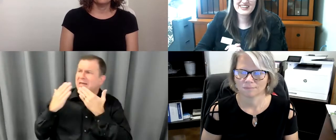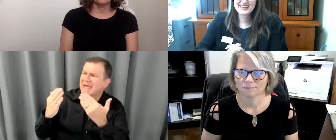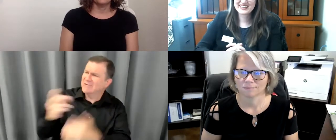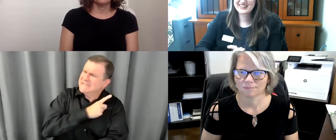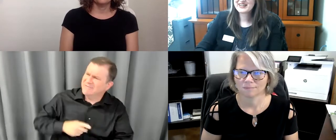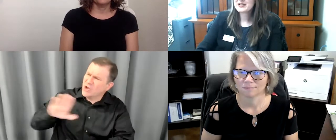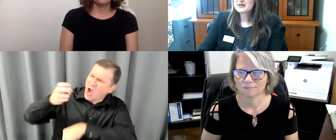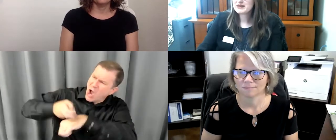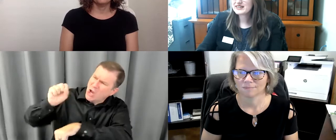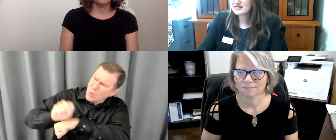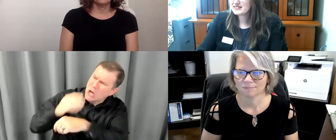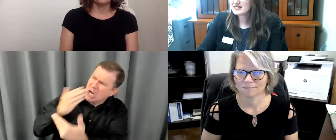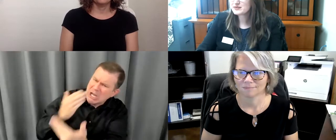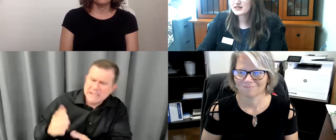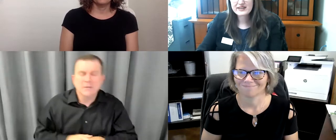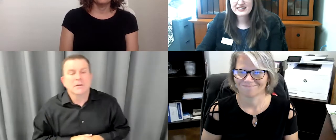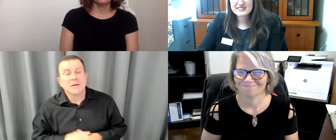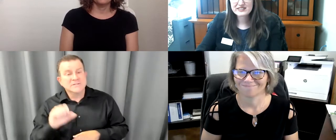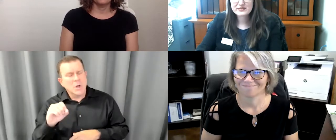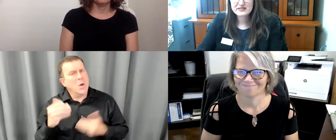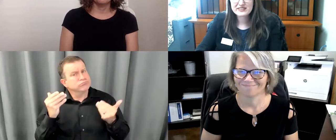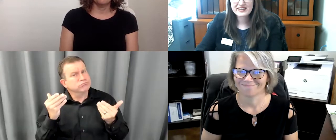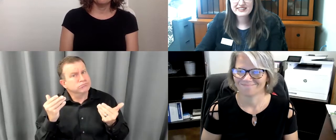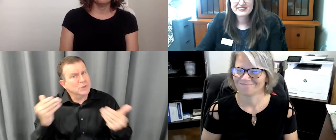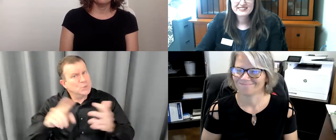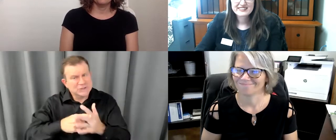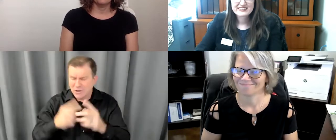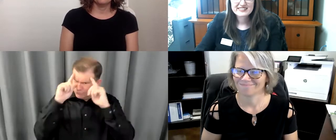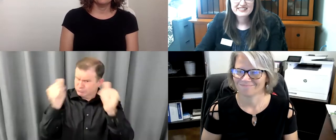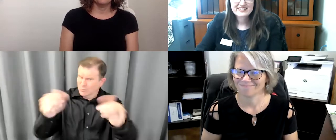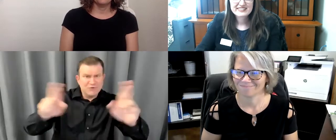work. But yes, we can go ahead and get started whenever you're ready.